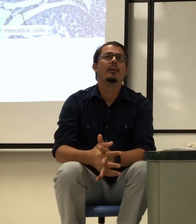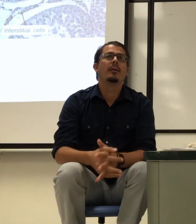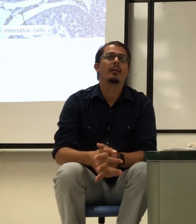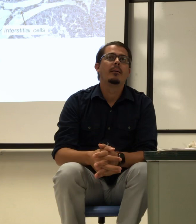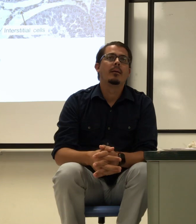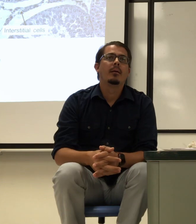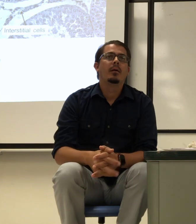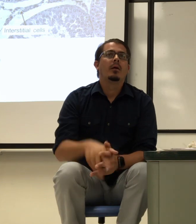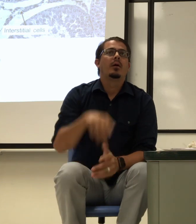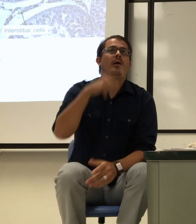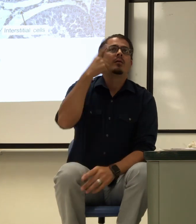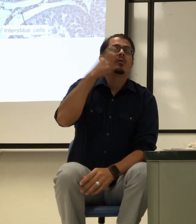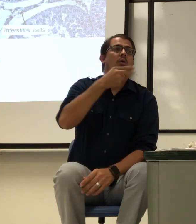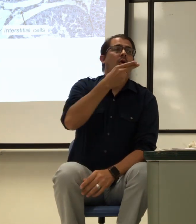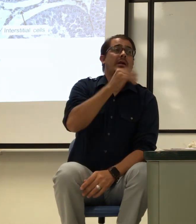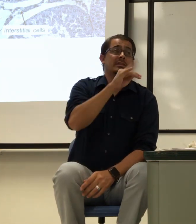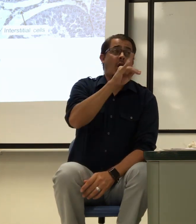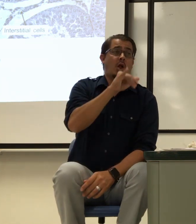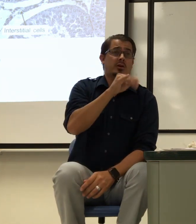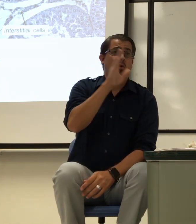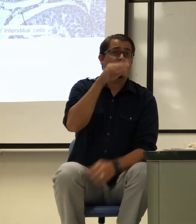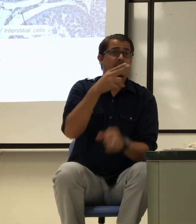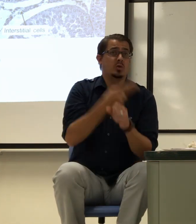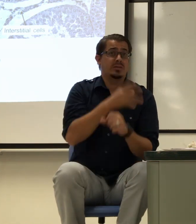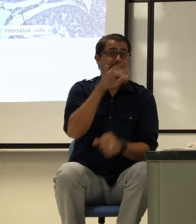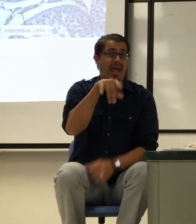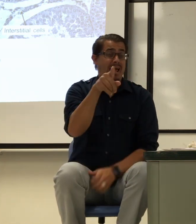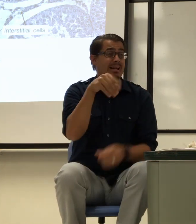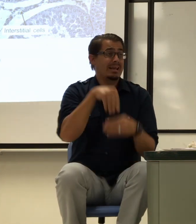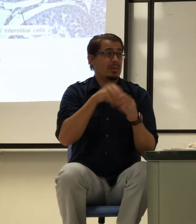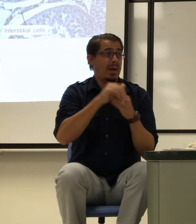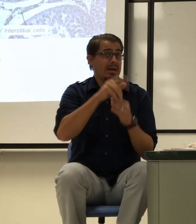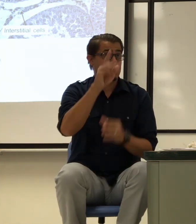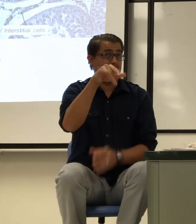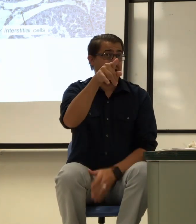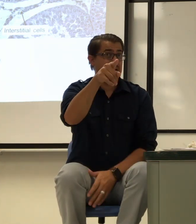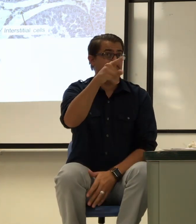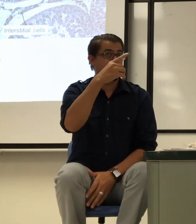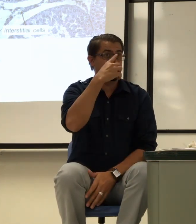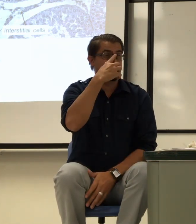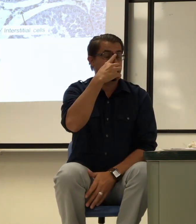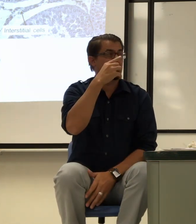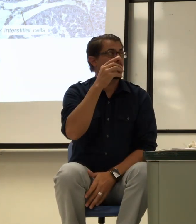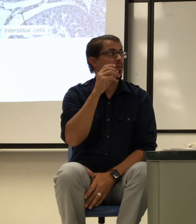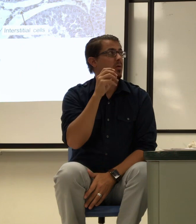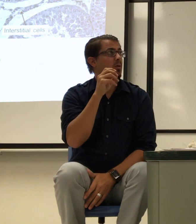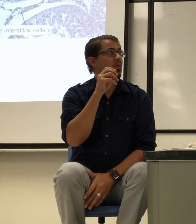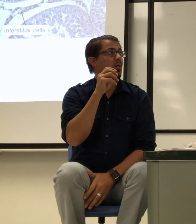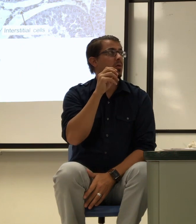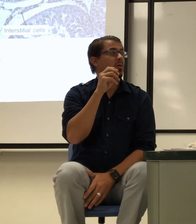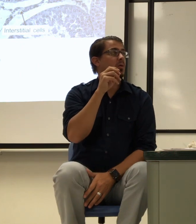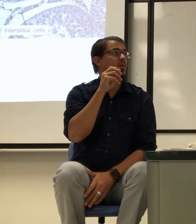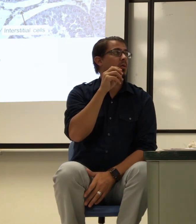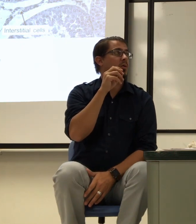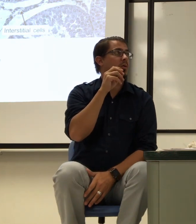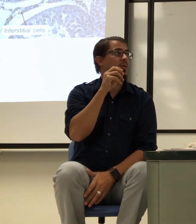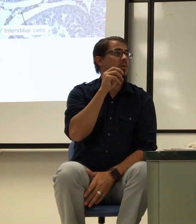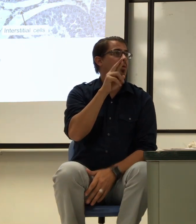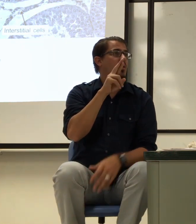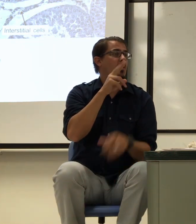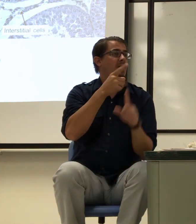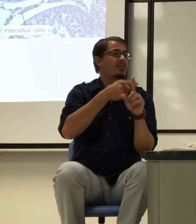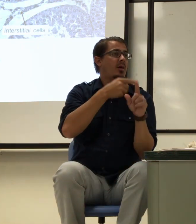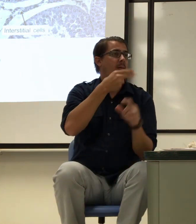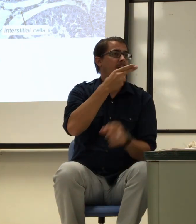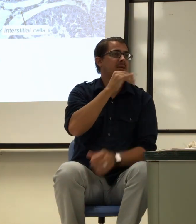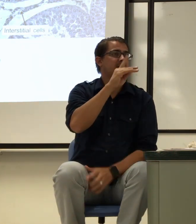With the histology, will you be using what you just showed us in here, or is it in the histology